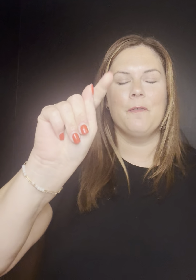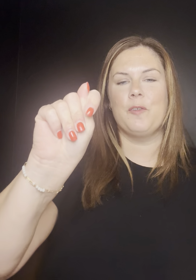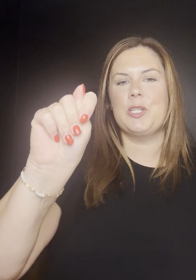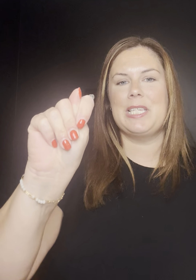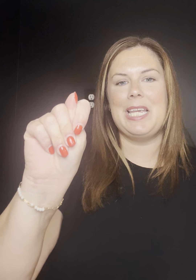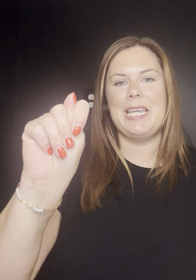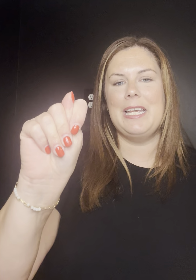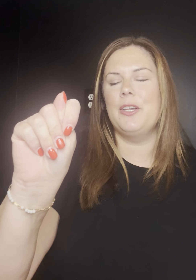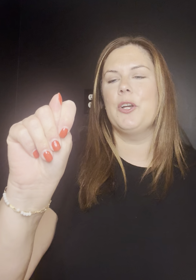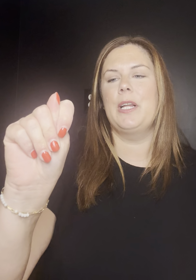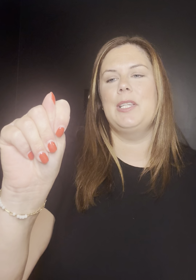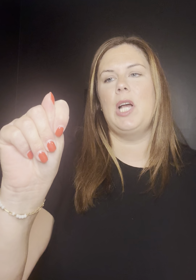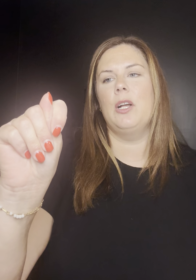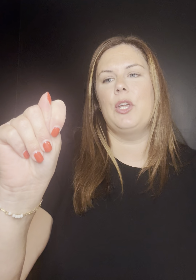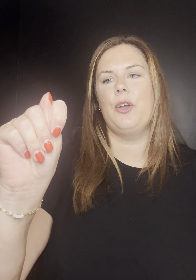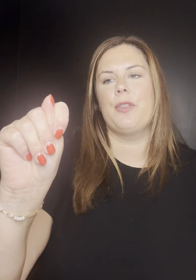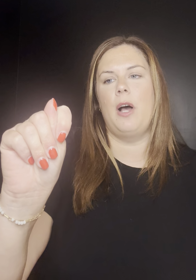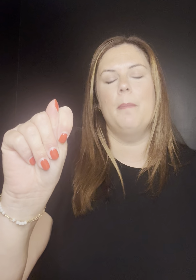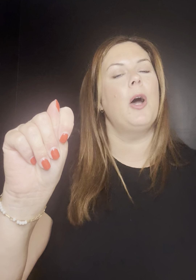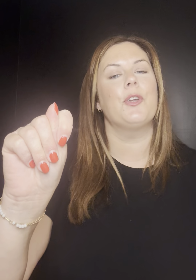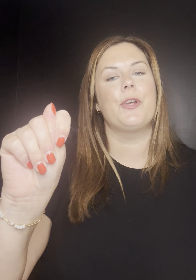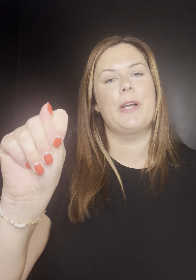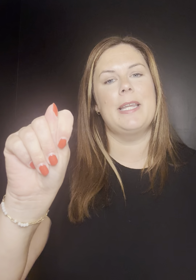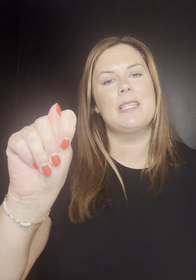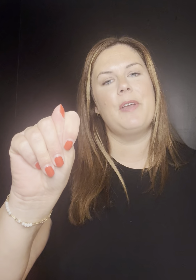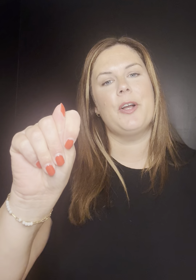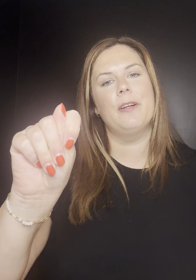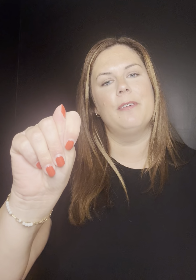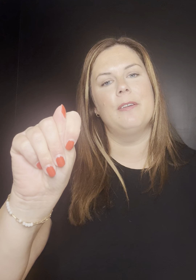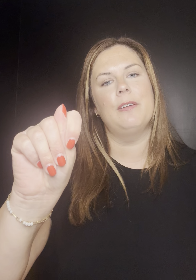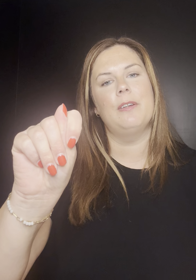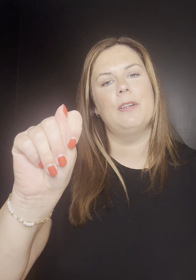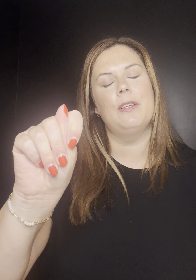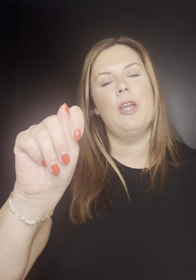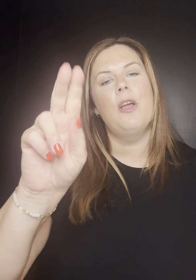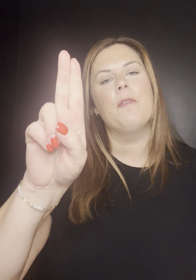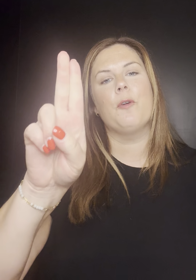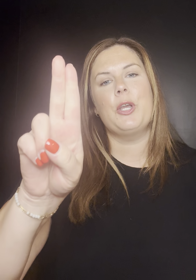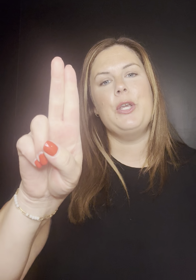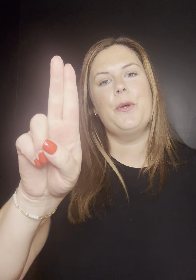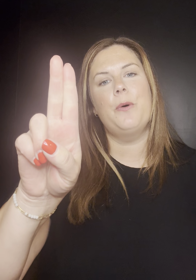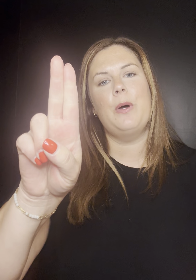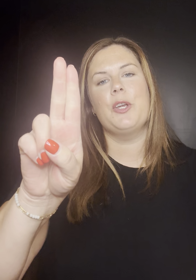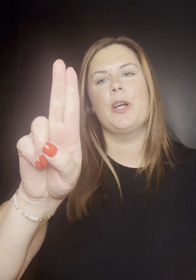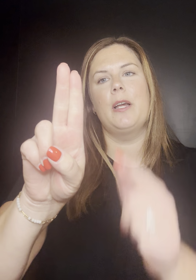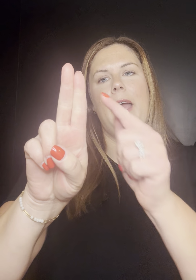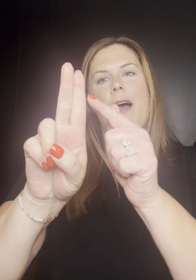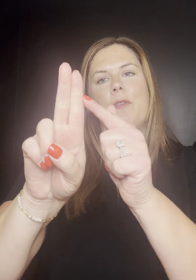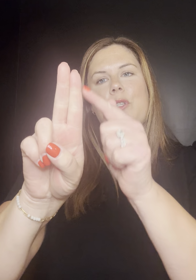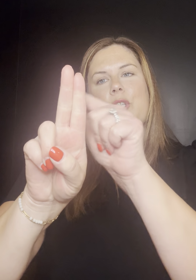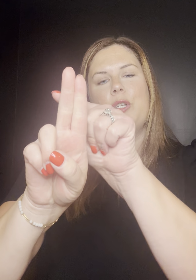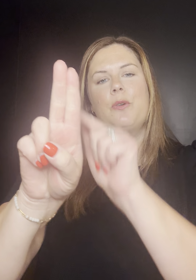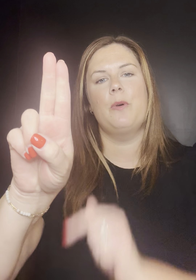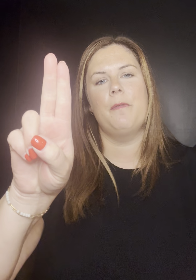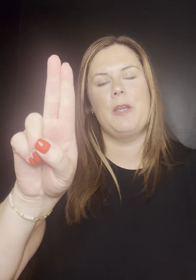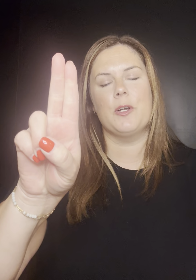For T, you're gonna tuck your thumb under your index finger. For U, you're gonna have 2 fingers